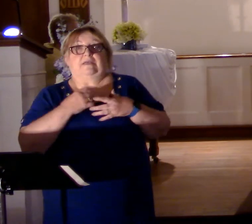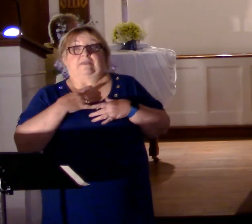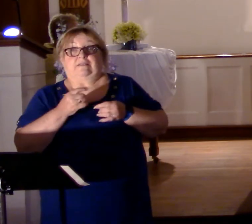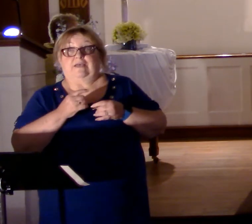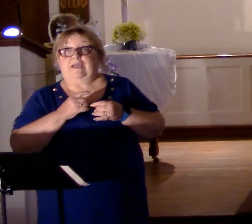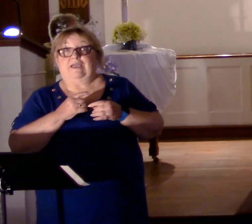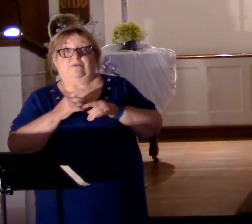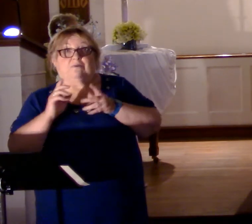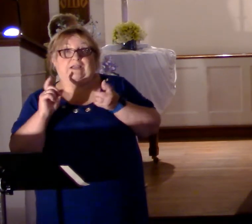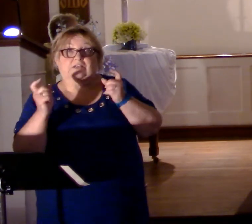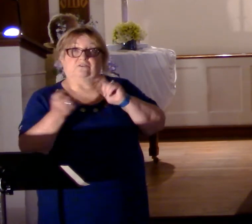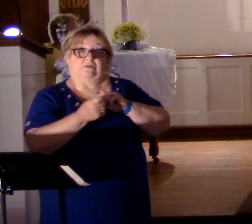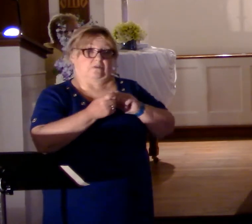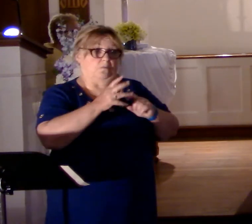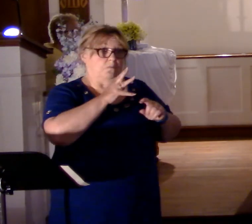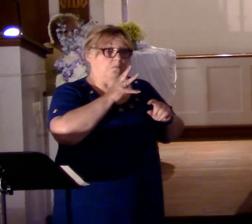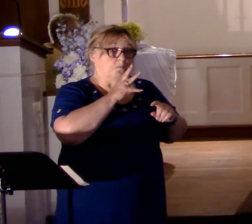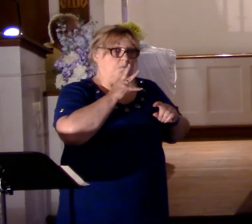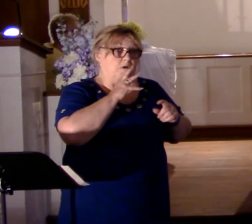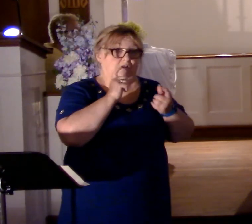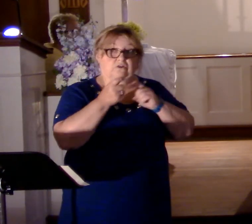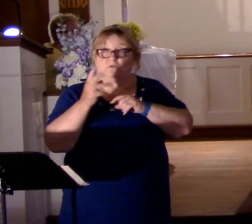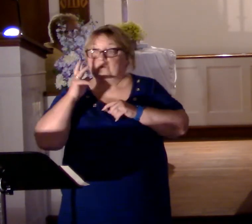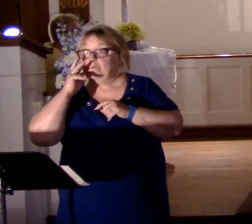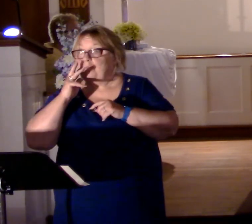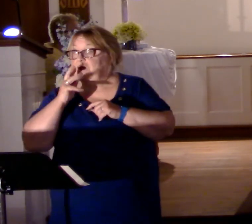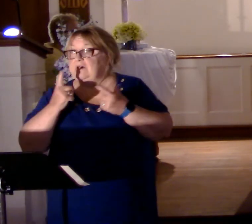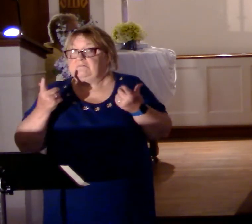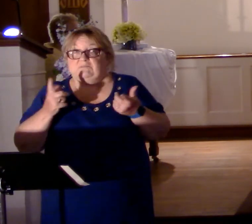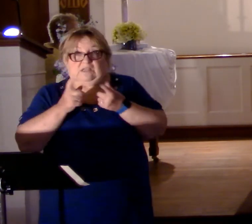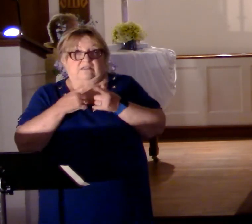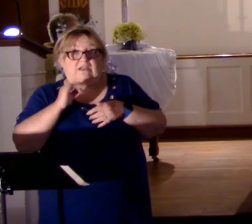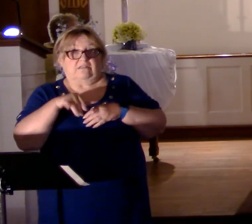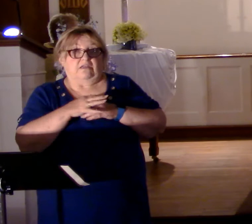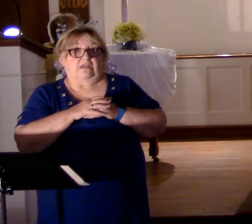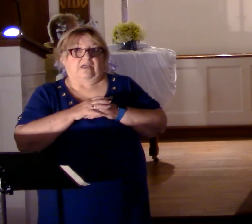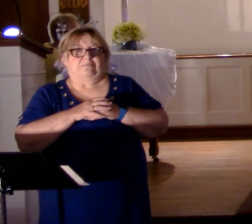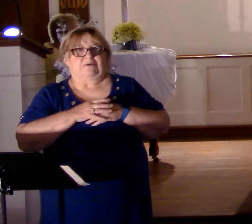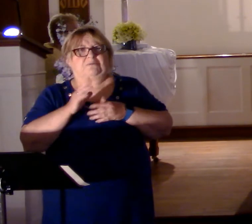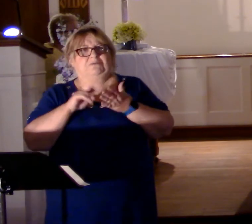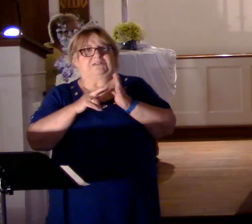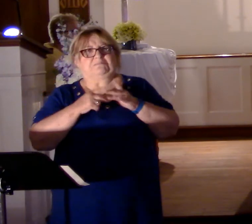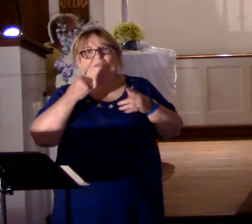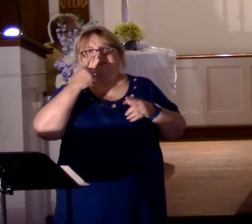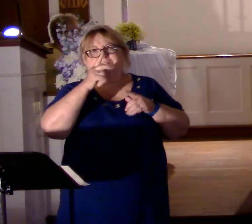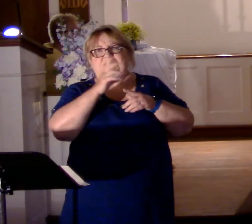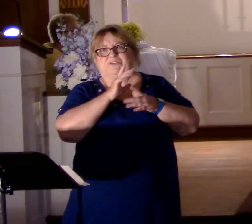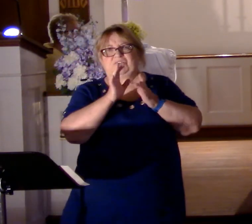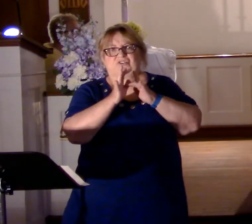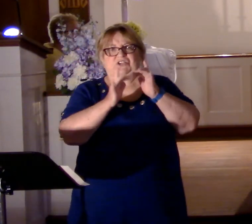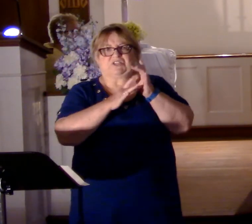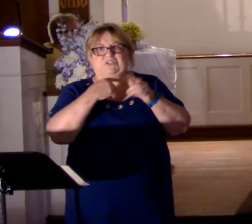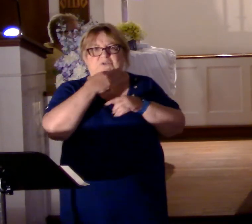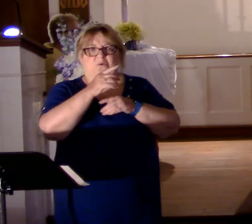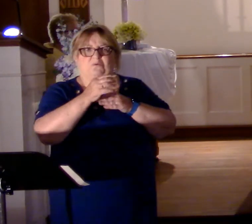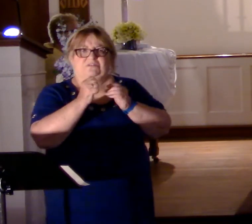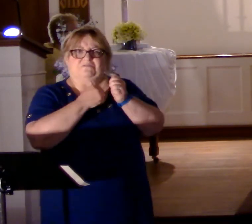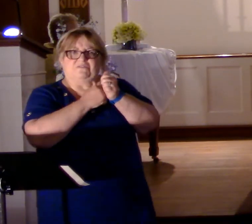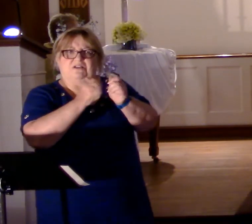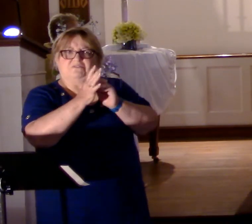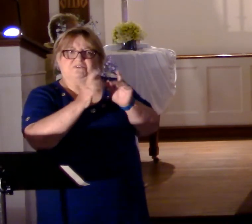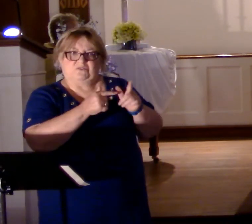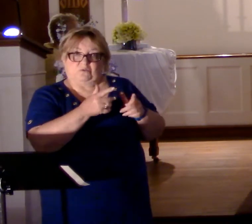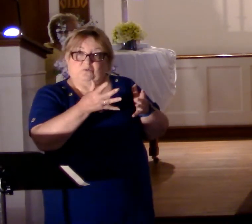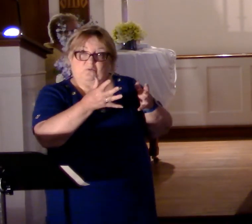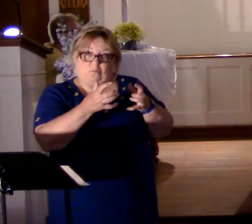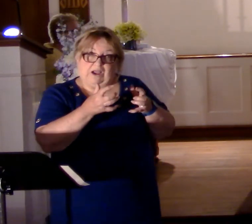when he turned water into wine, but had not a real concept of what it meant when Jesus said to his disciples,